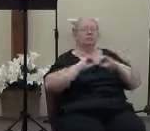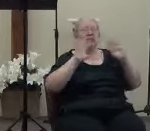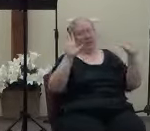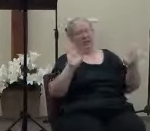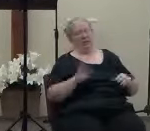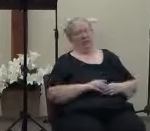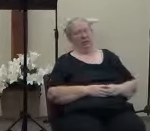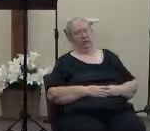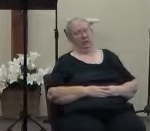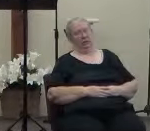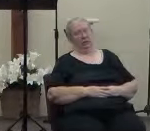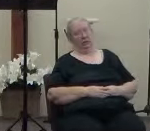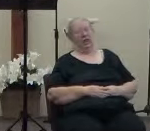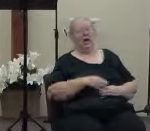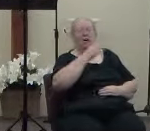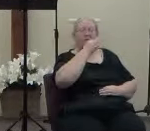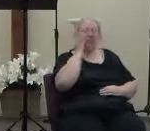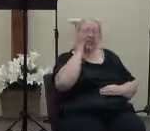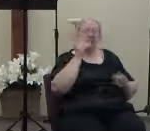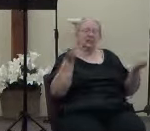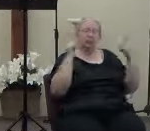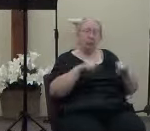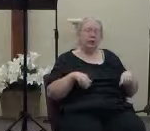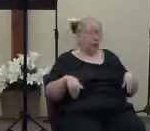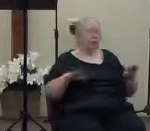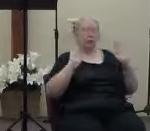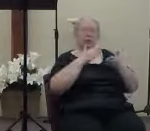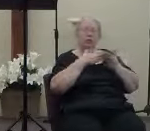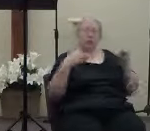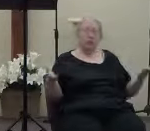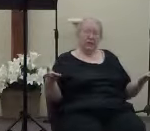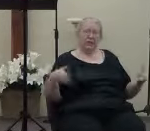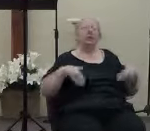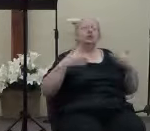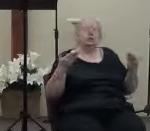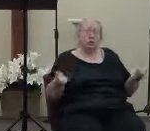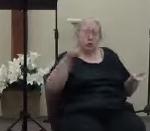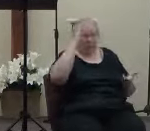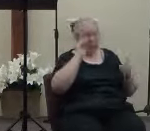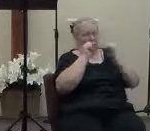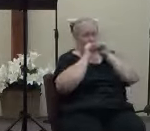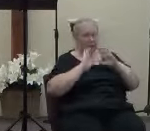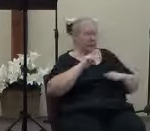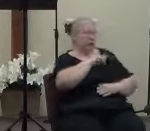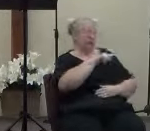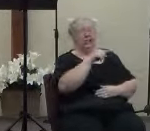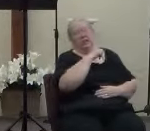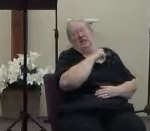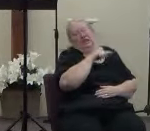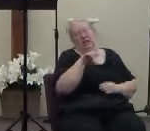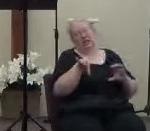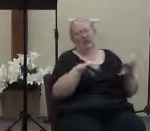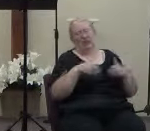something for God to be able to bless you and work in your life. And they're just doing what they